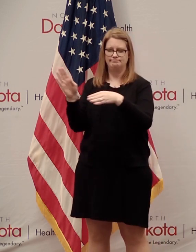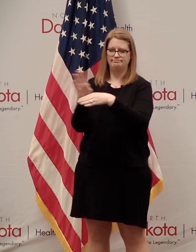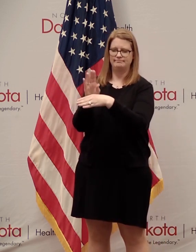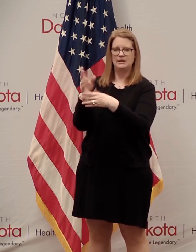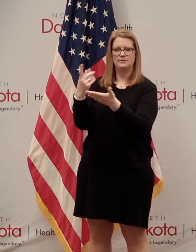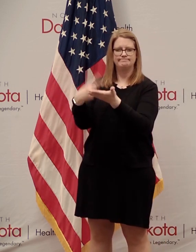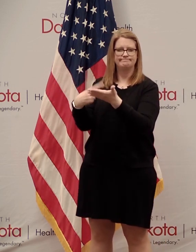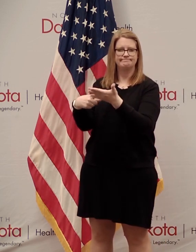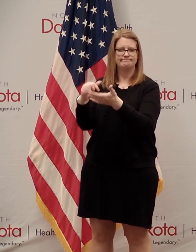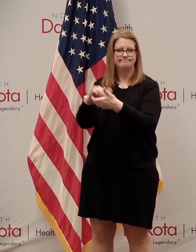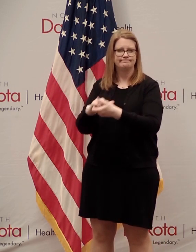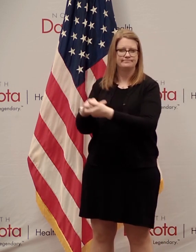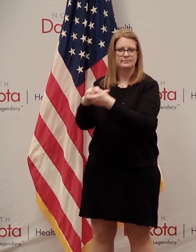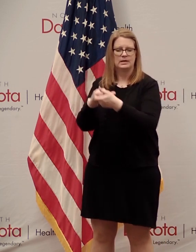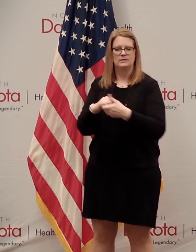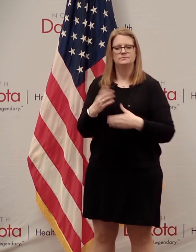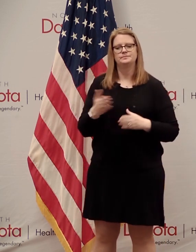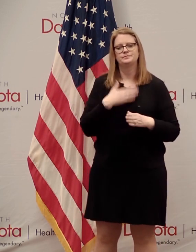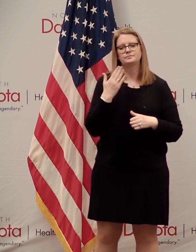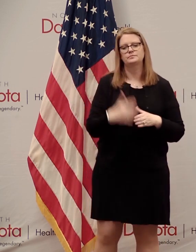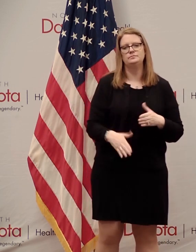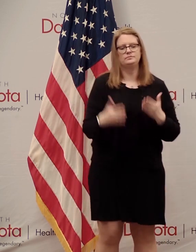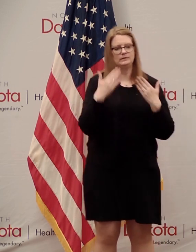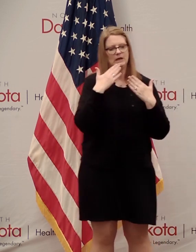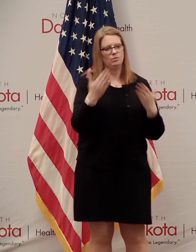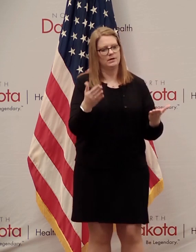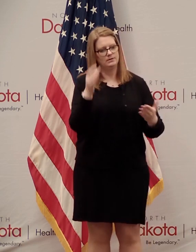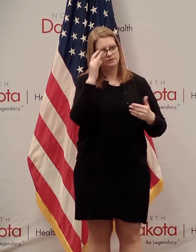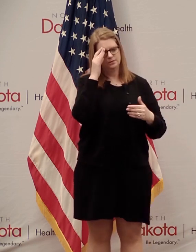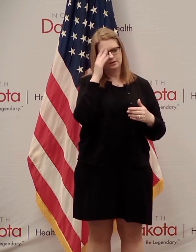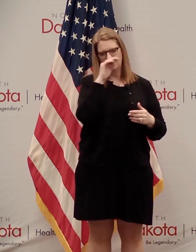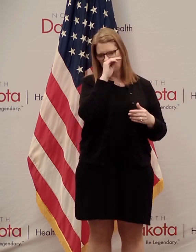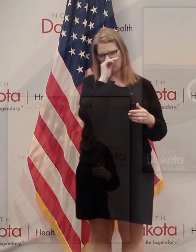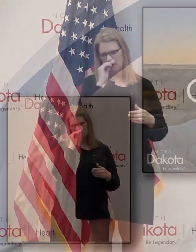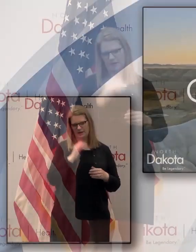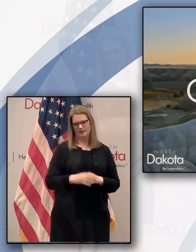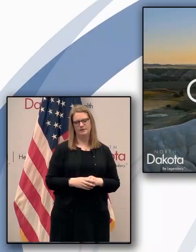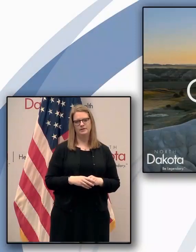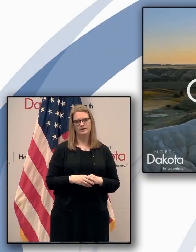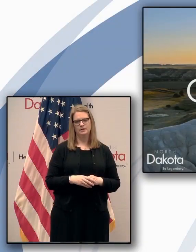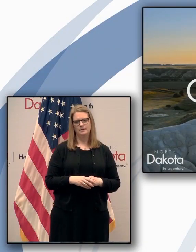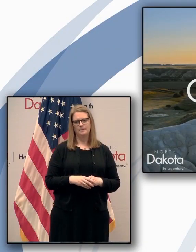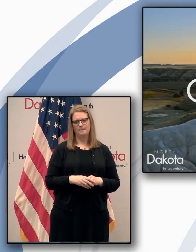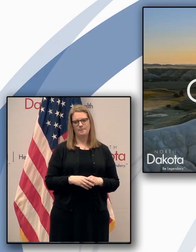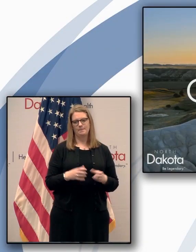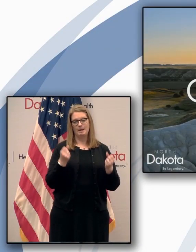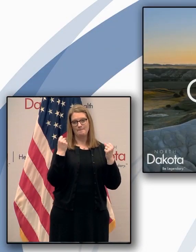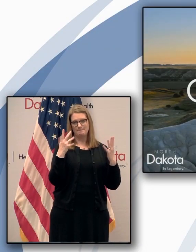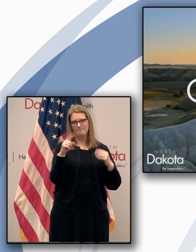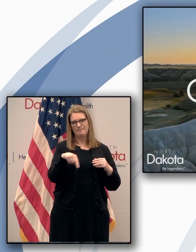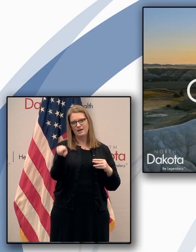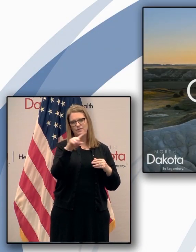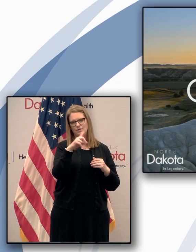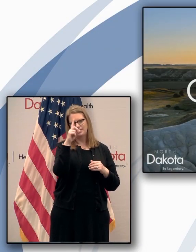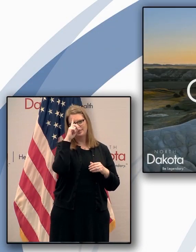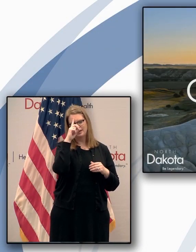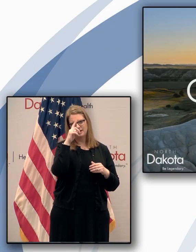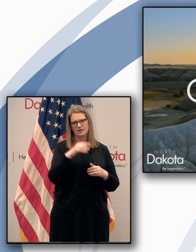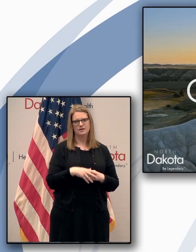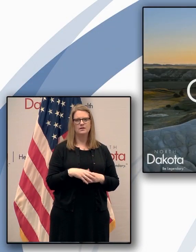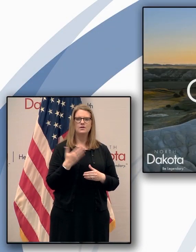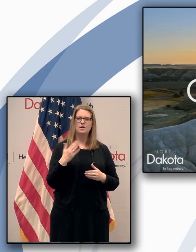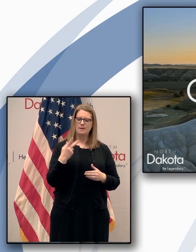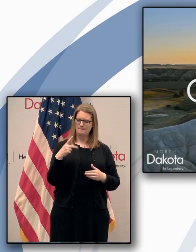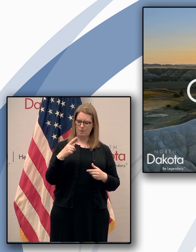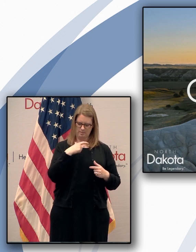there. In our closing and our gratitude section, I'm sure that many of you have been saying to yourself, why is he wearing a purple